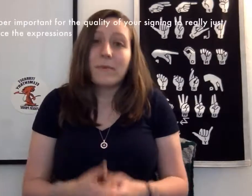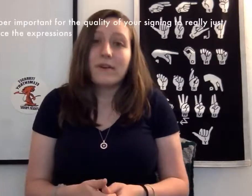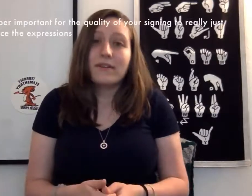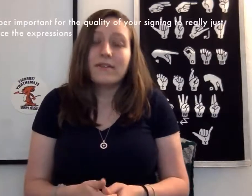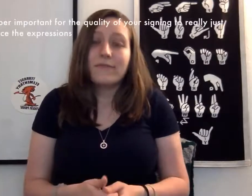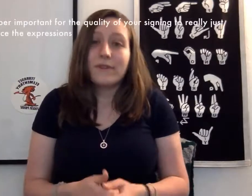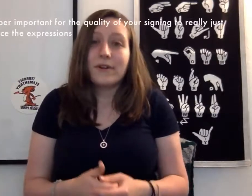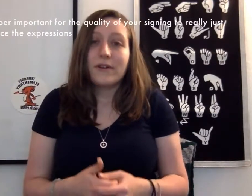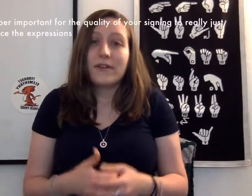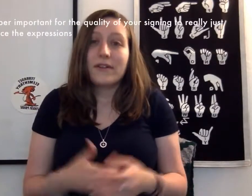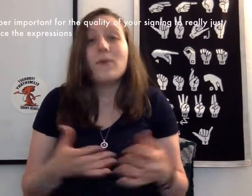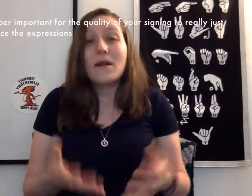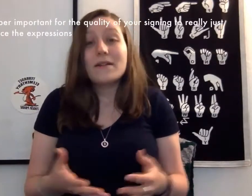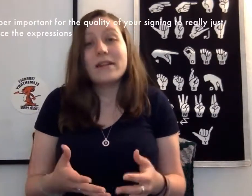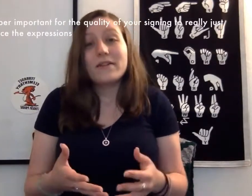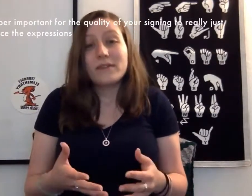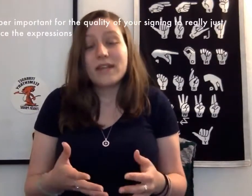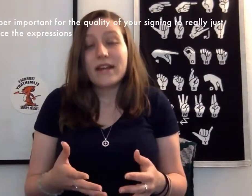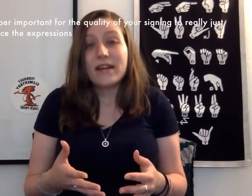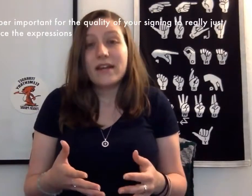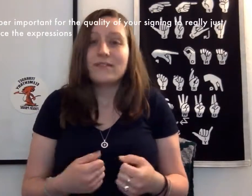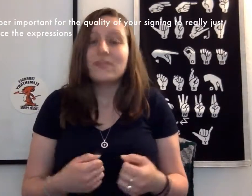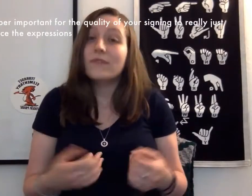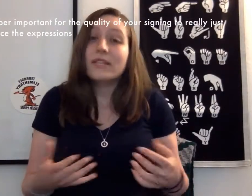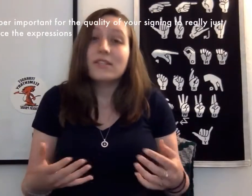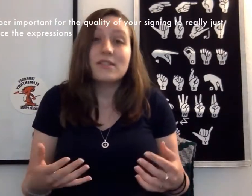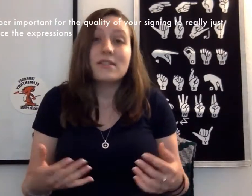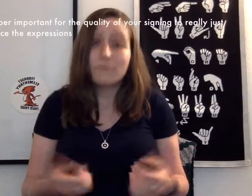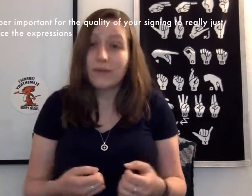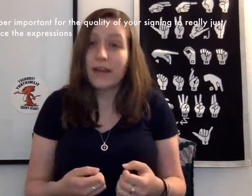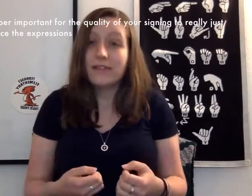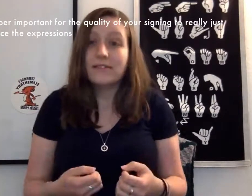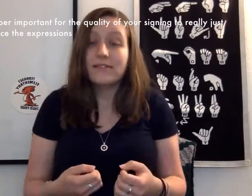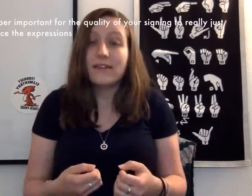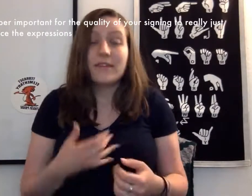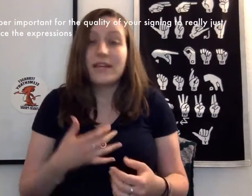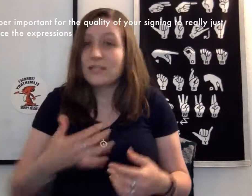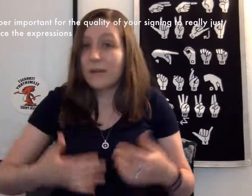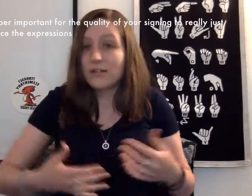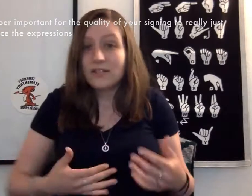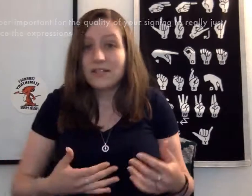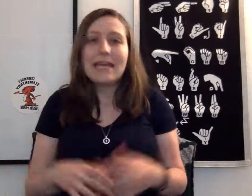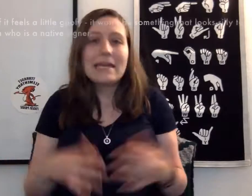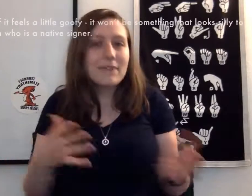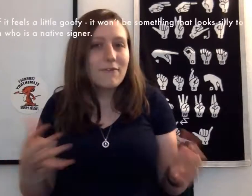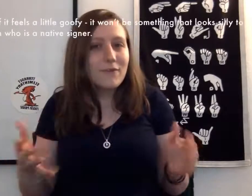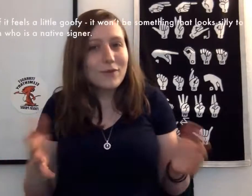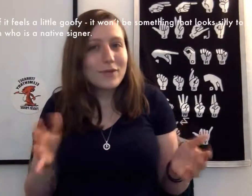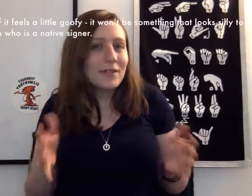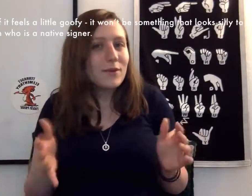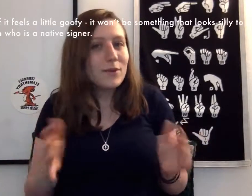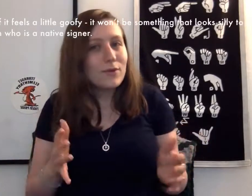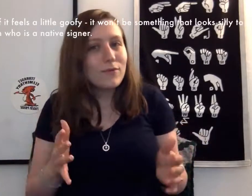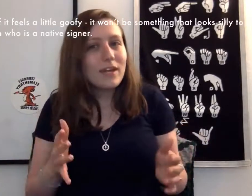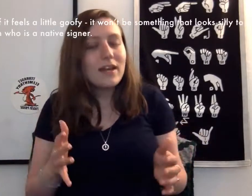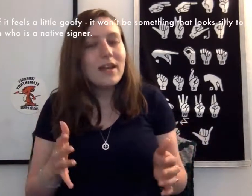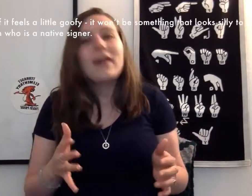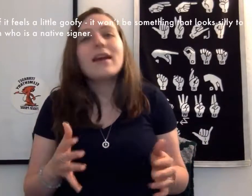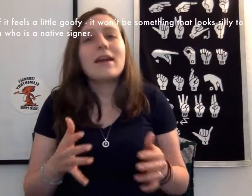important for the quality of your signing to really just embrace the expressions. Even if it feels a little goofy, it